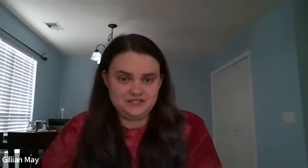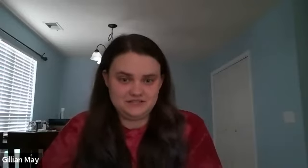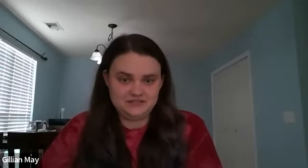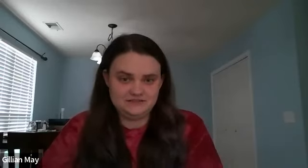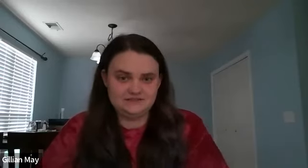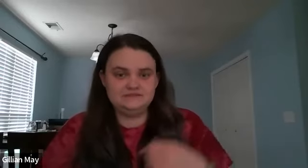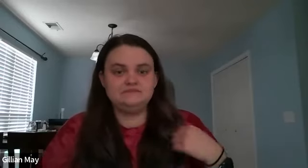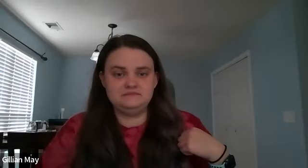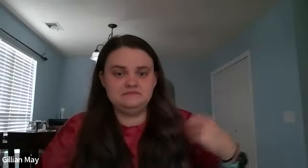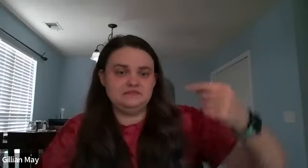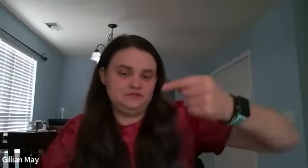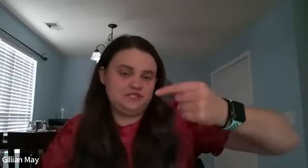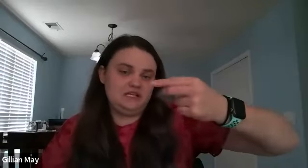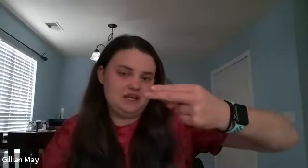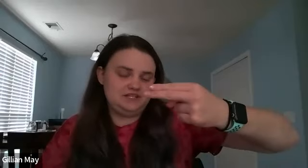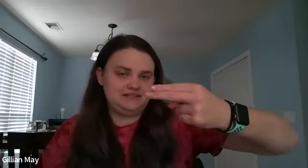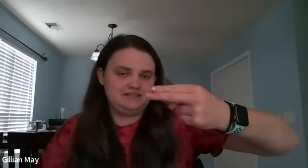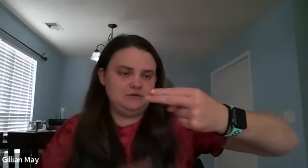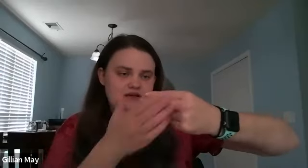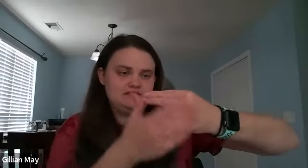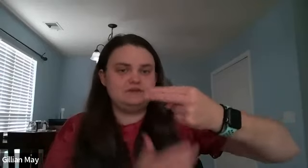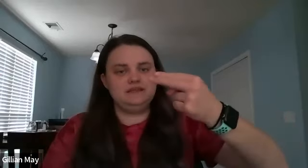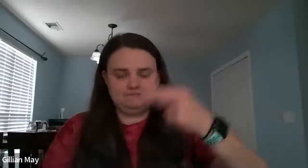H. So G, H. Yes, you want to have sideways. Yeah.